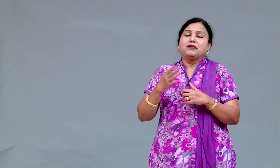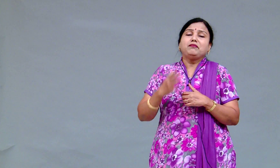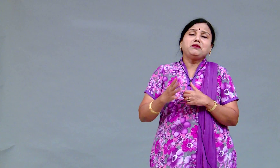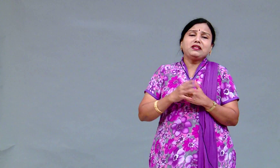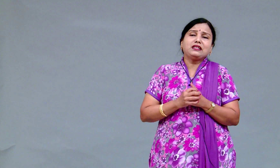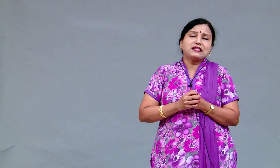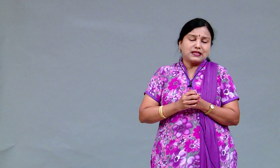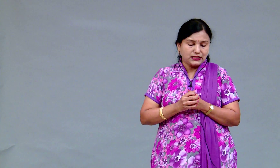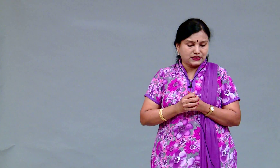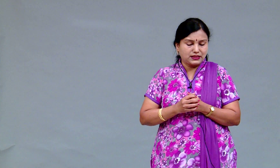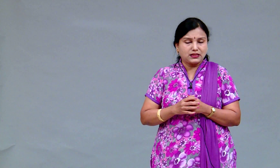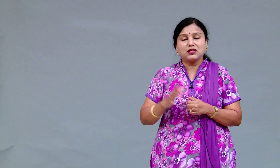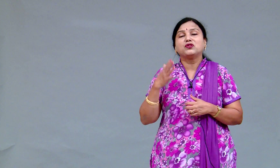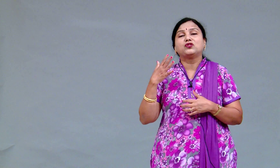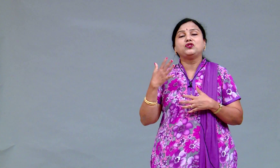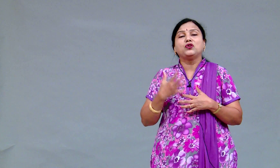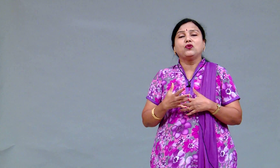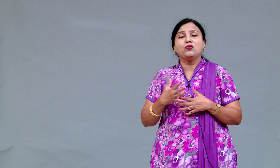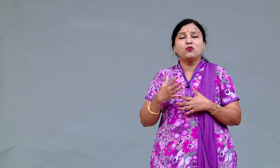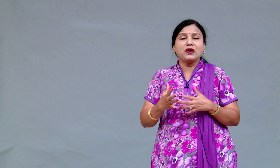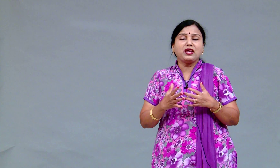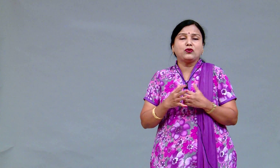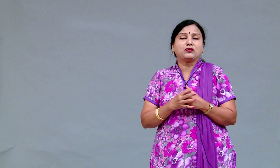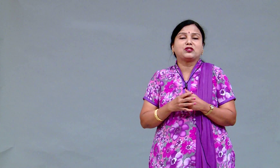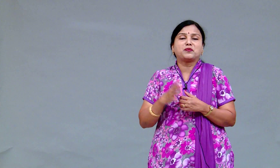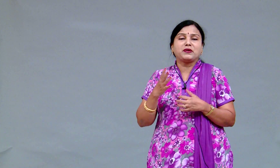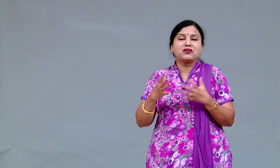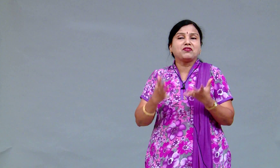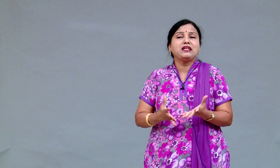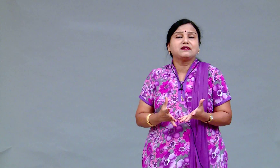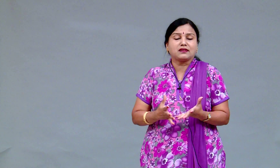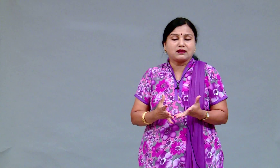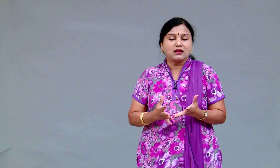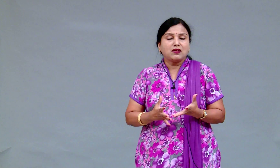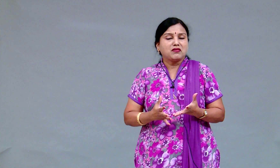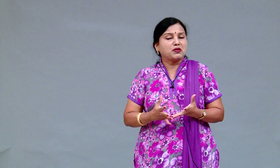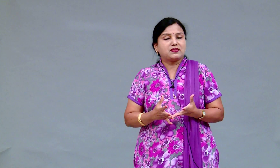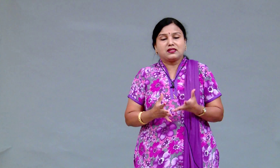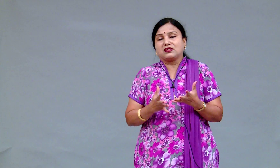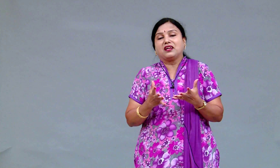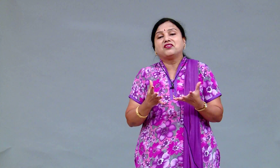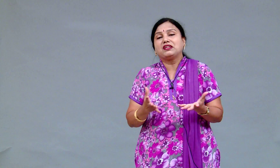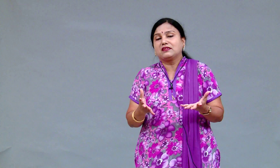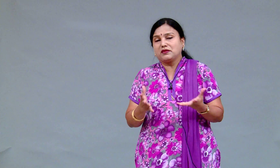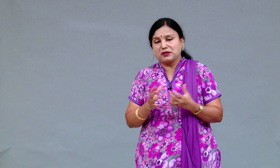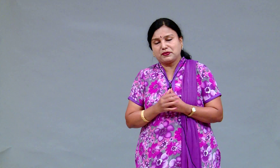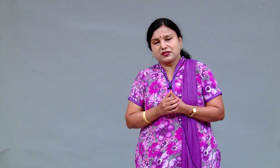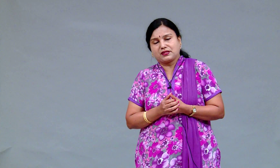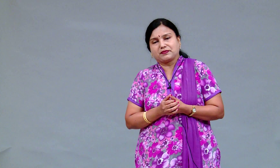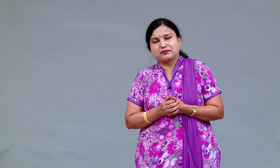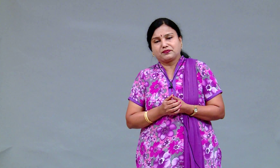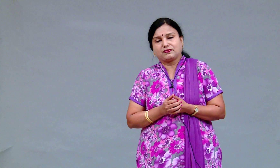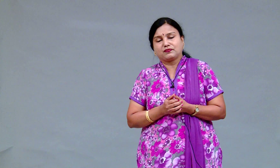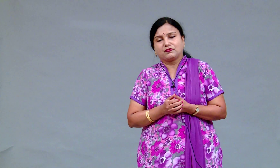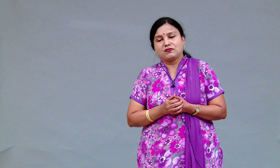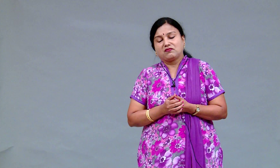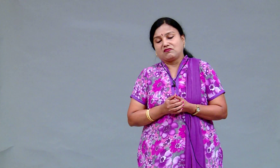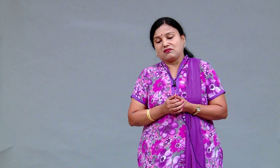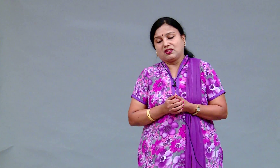Min Mini decided there was no way you could speak reason with such an unreasonable person.